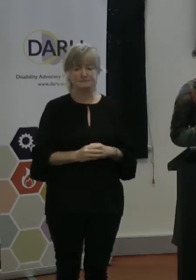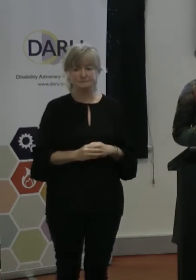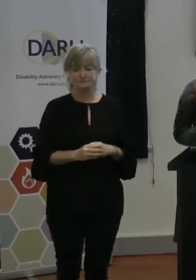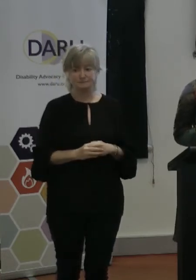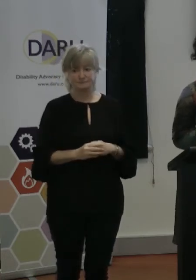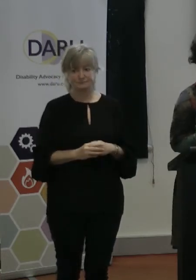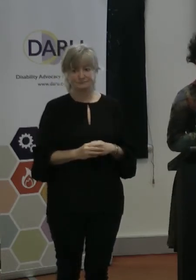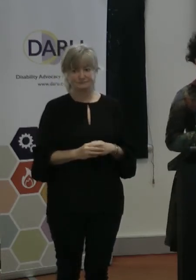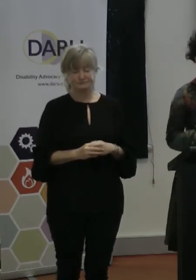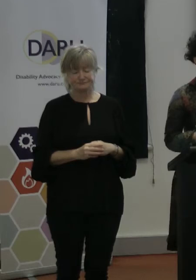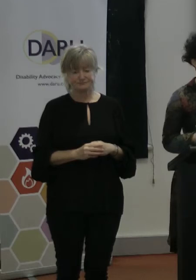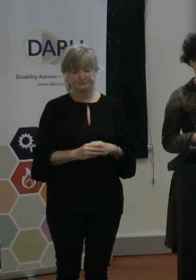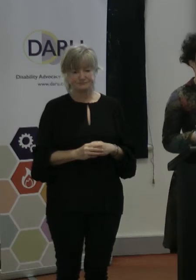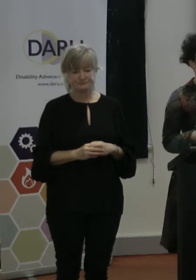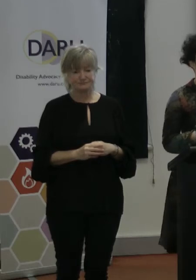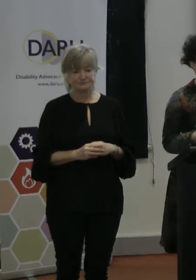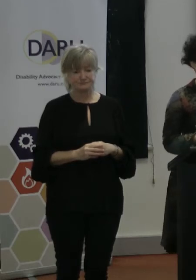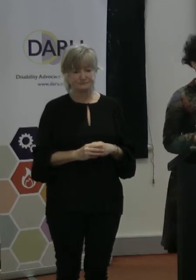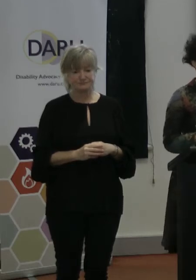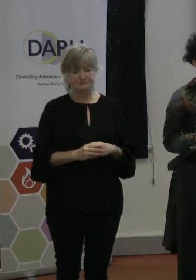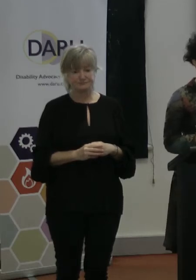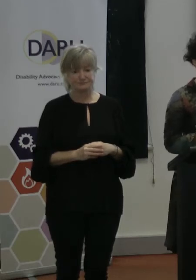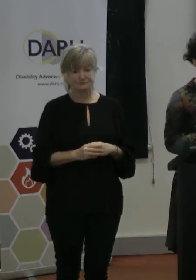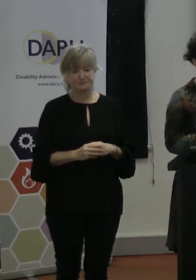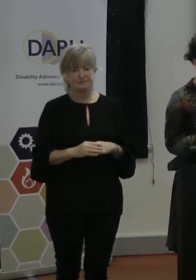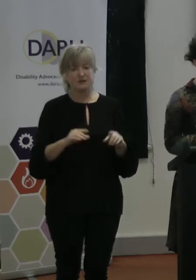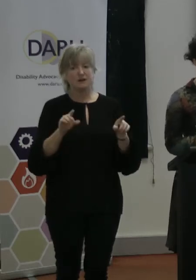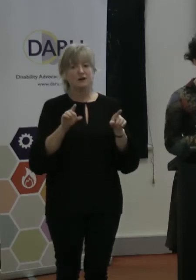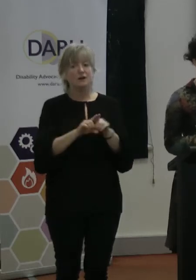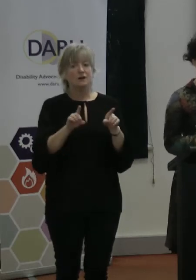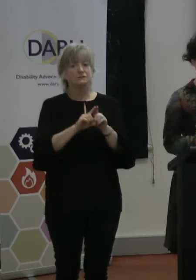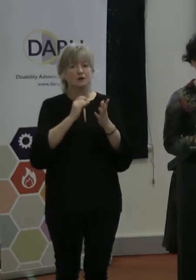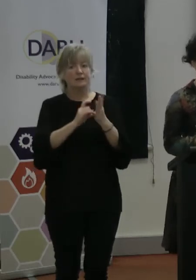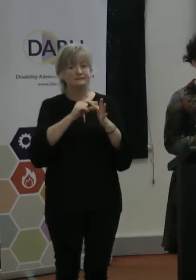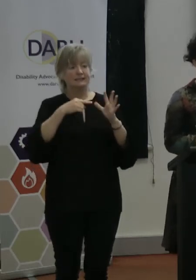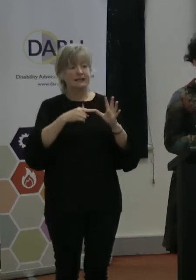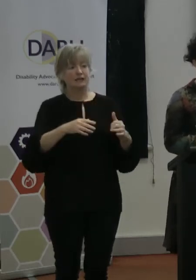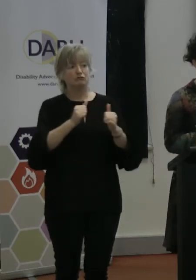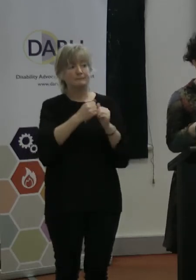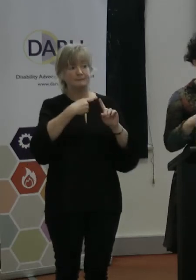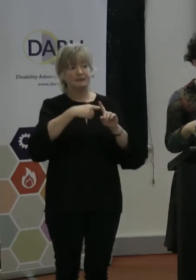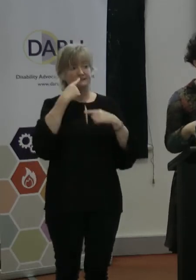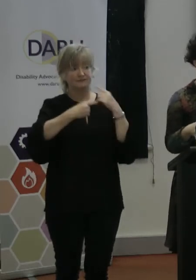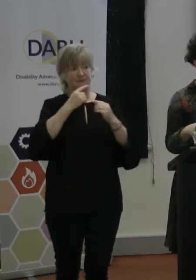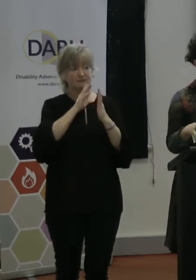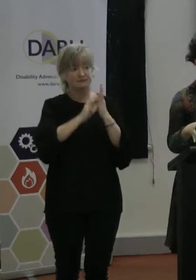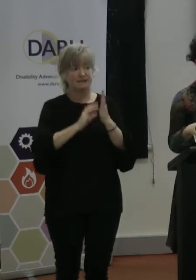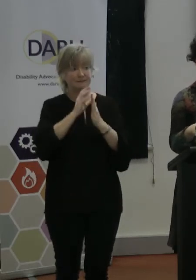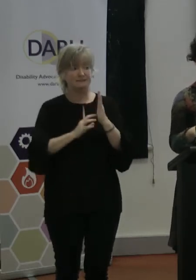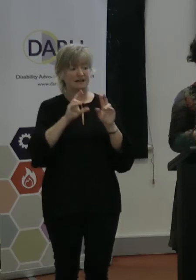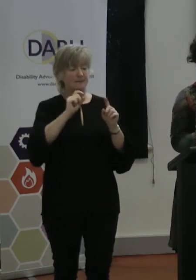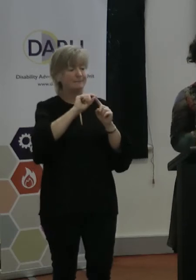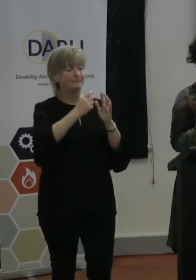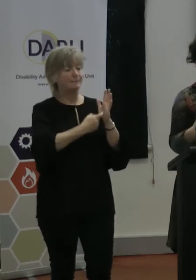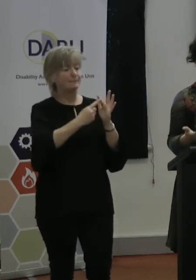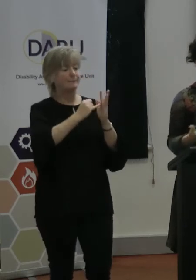It's also, I wanted to note too that the SDA agreements and information statements are prescribed products, which means